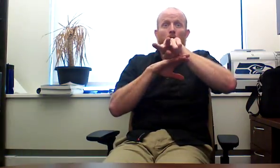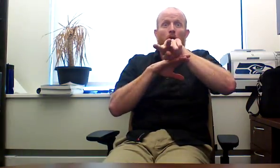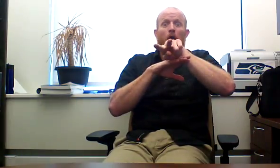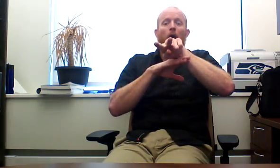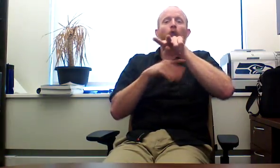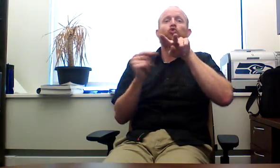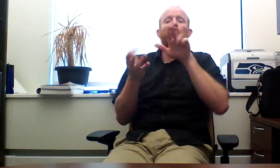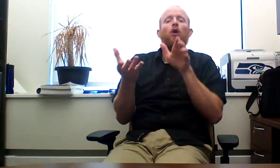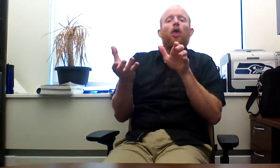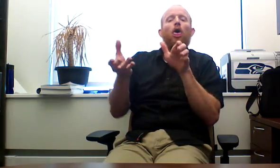water.